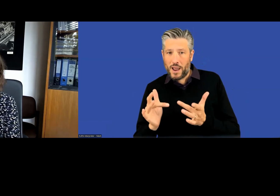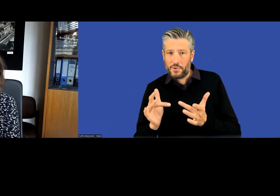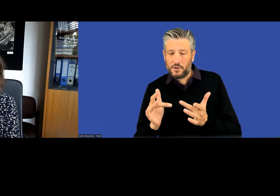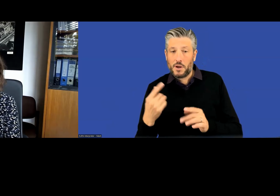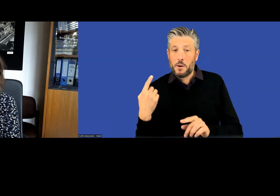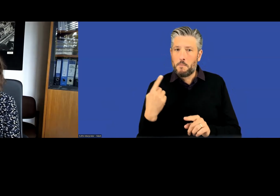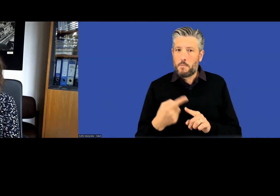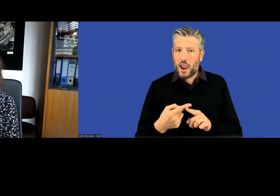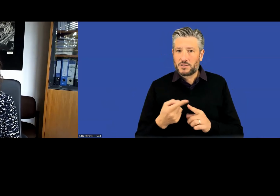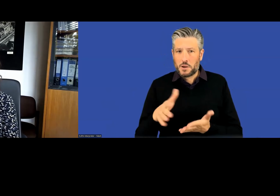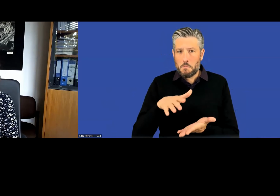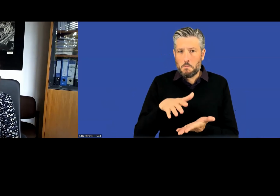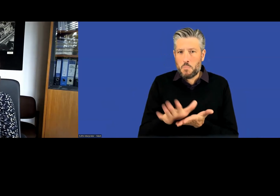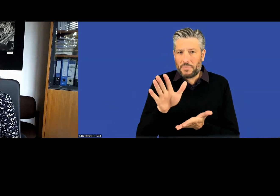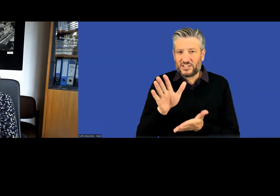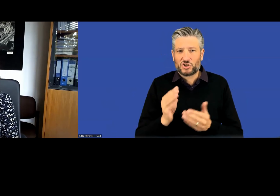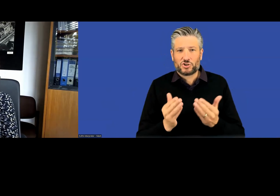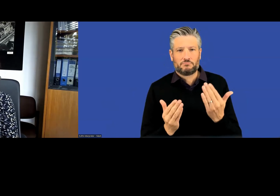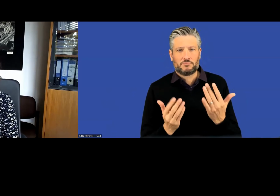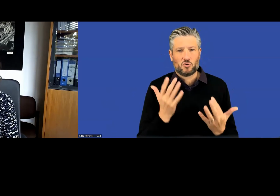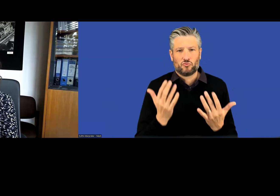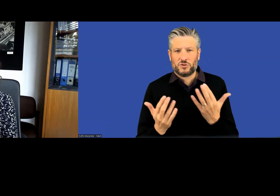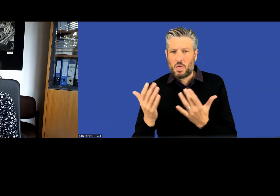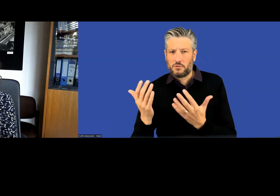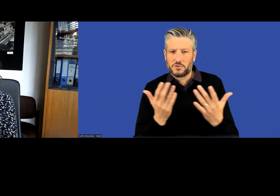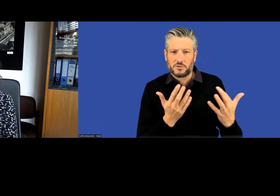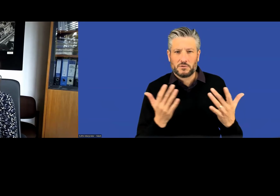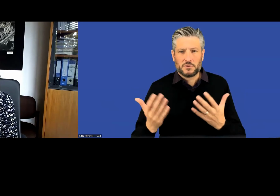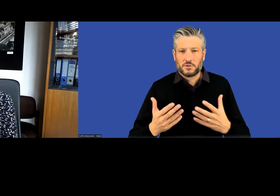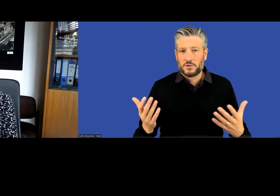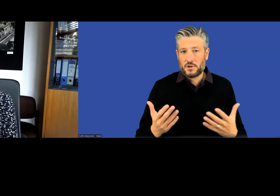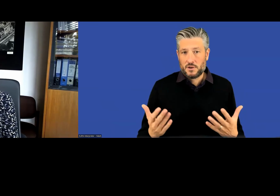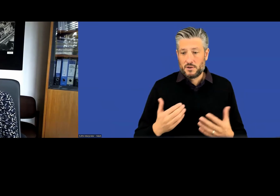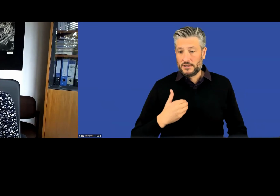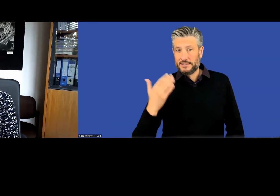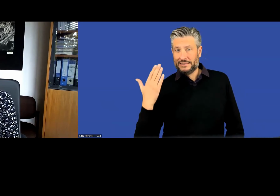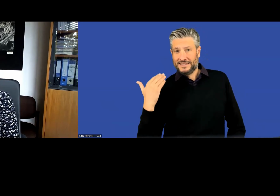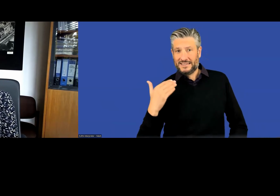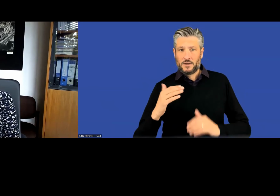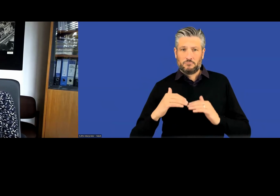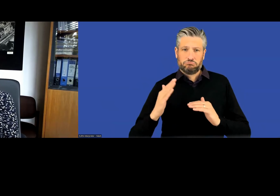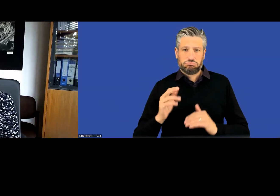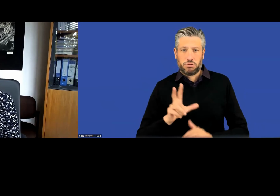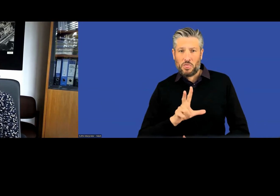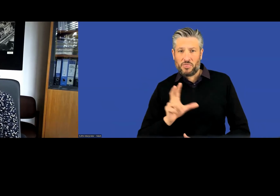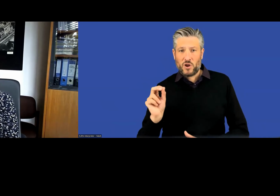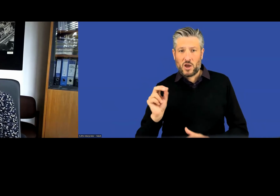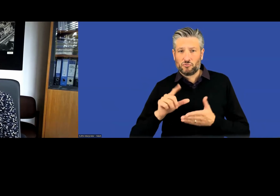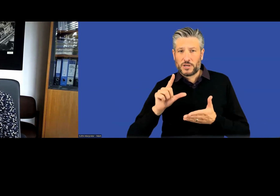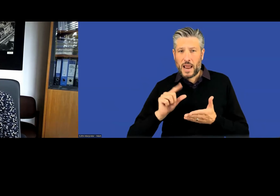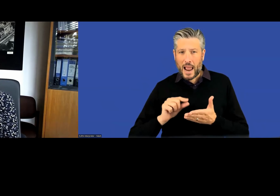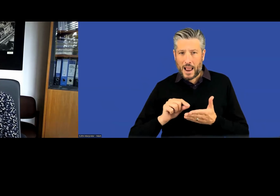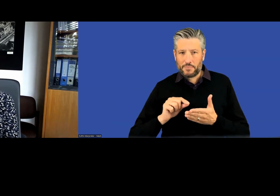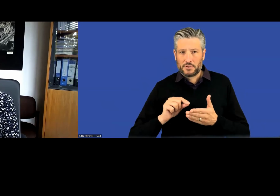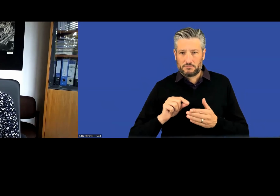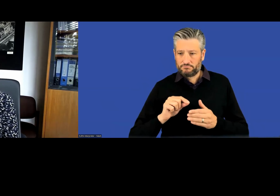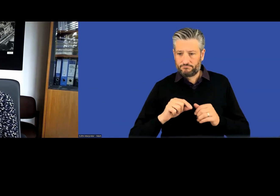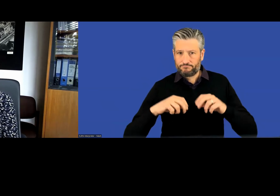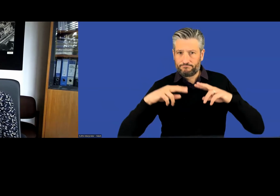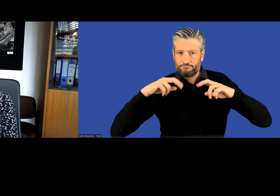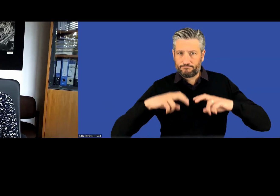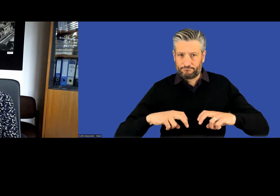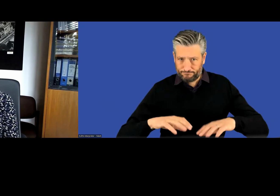10,000 websites and 300 mobile apps were examined in that context. And we in the Commission also had homework to do. We